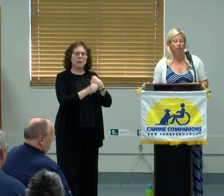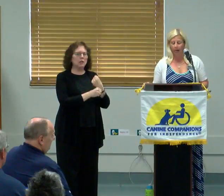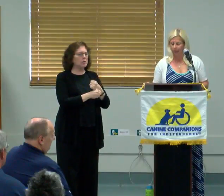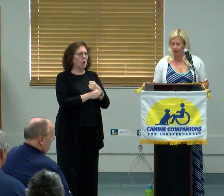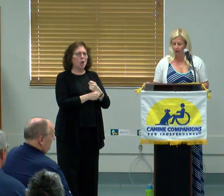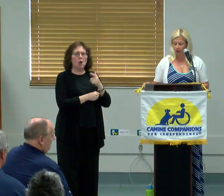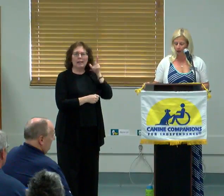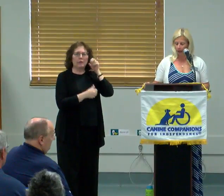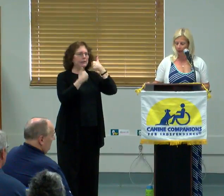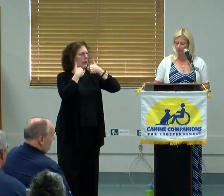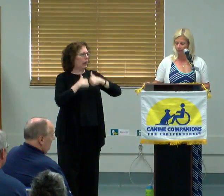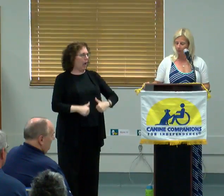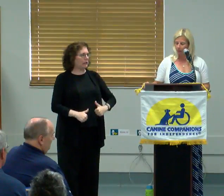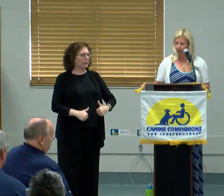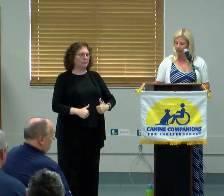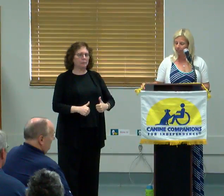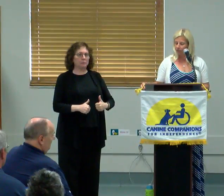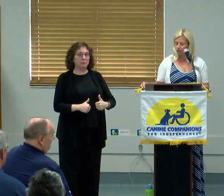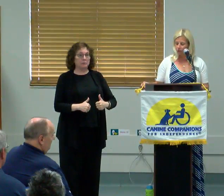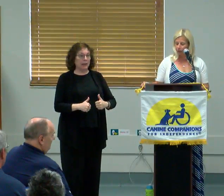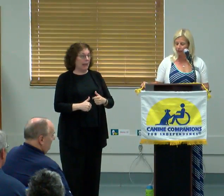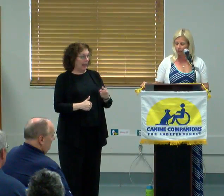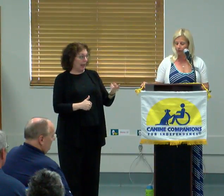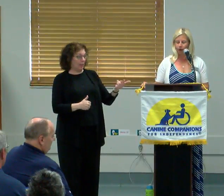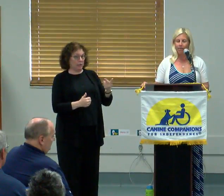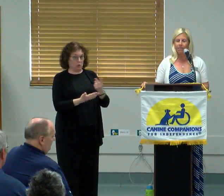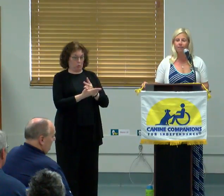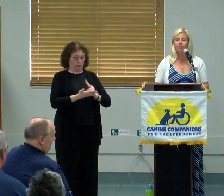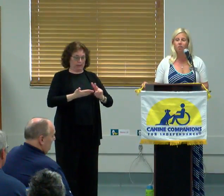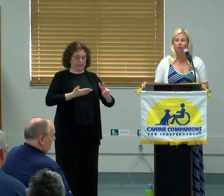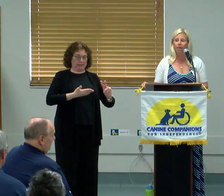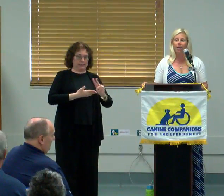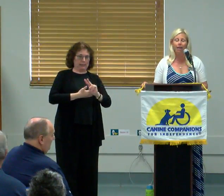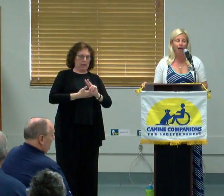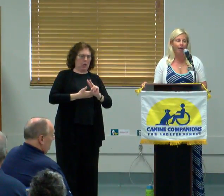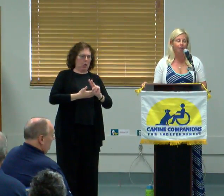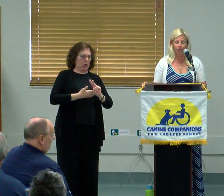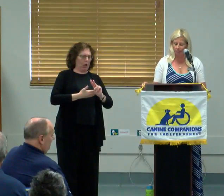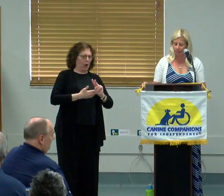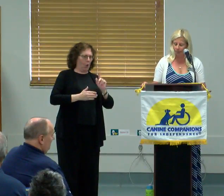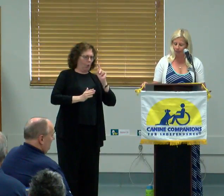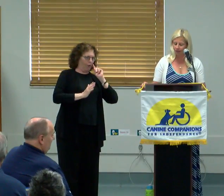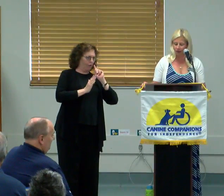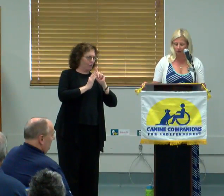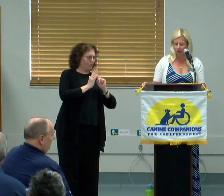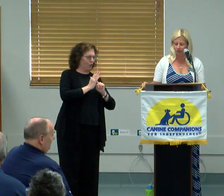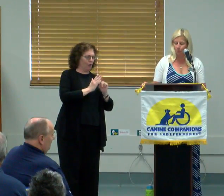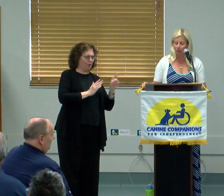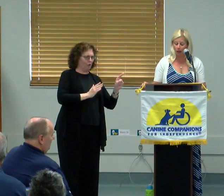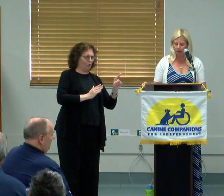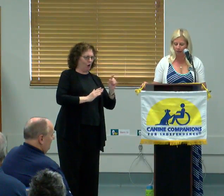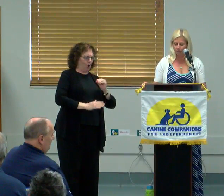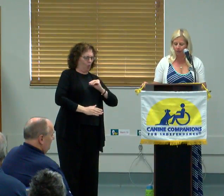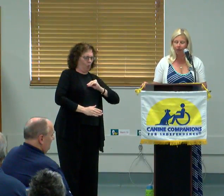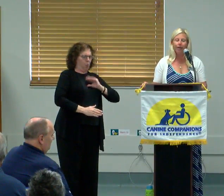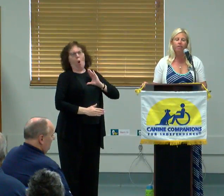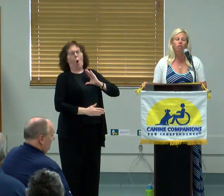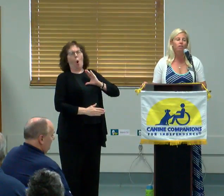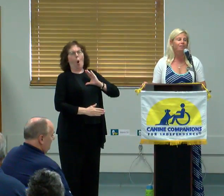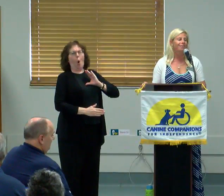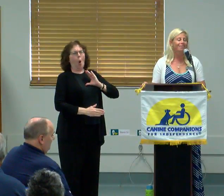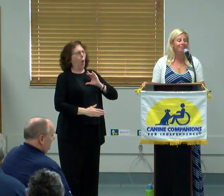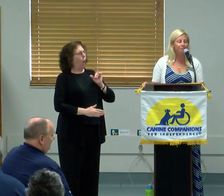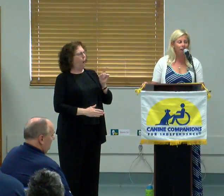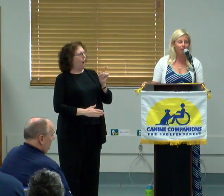to the decline in her hearing. As these 2 weeks have progressed, Shelley and I have seen Debbie's confidence blossom,